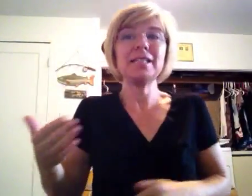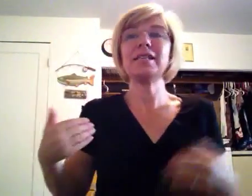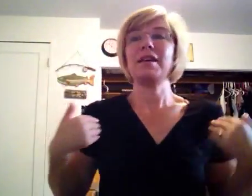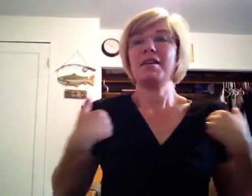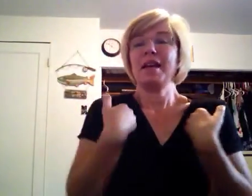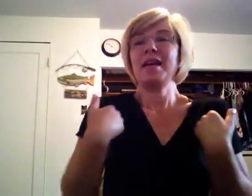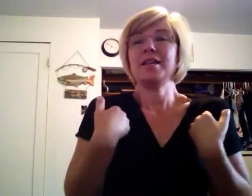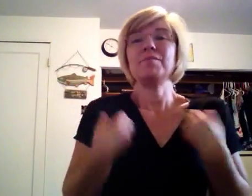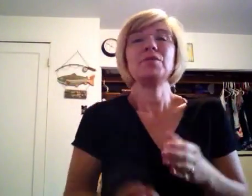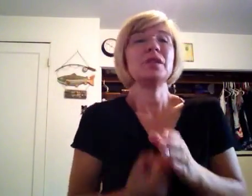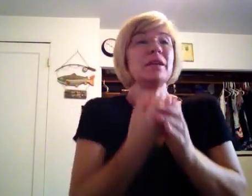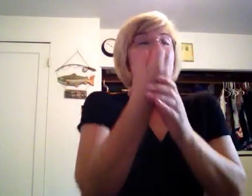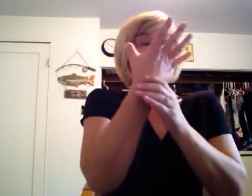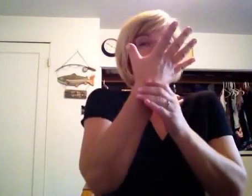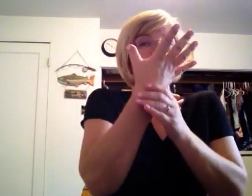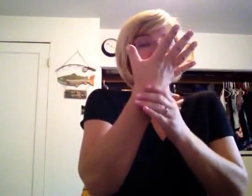and decomposing the animals and plants.